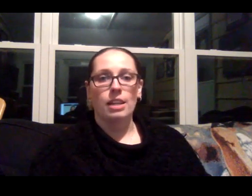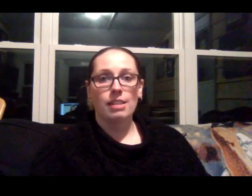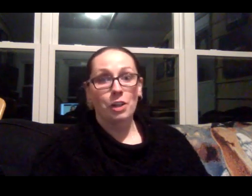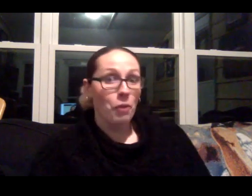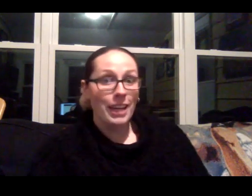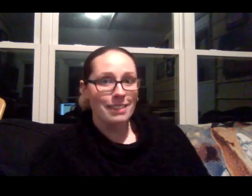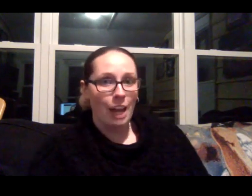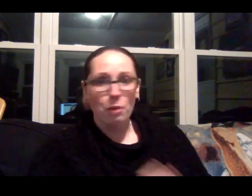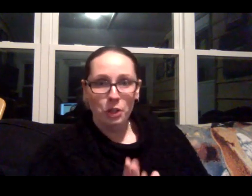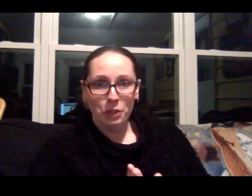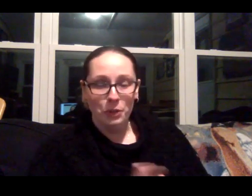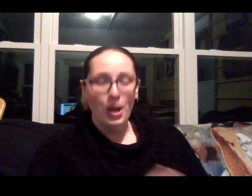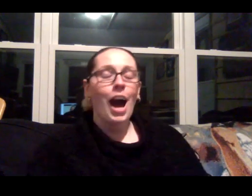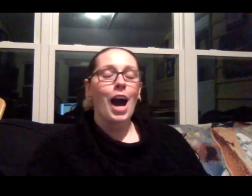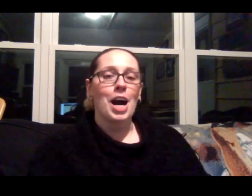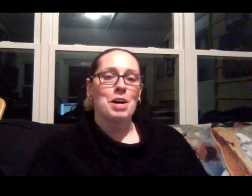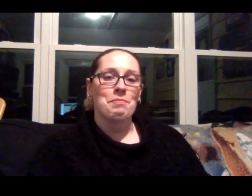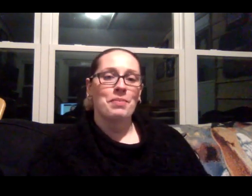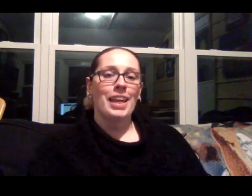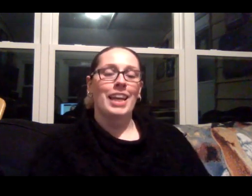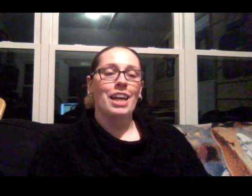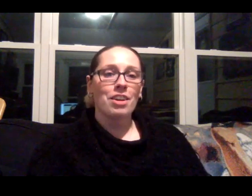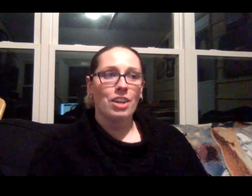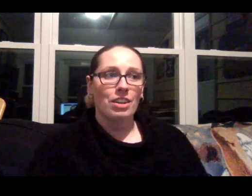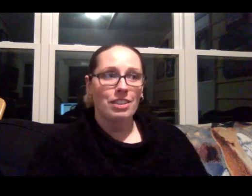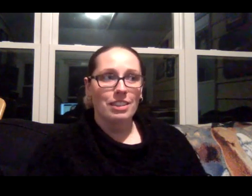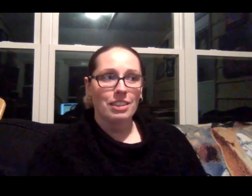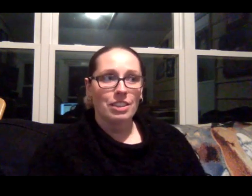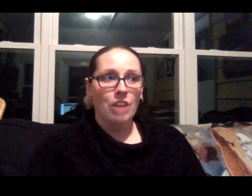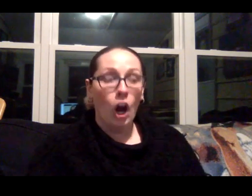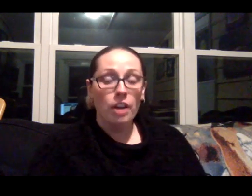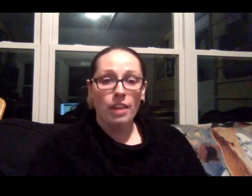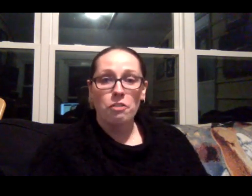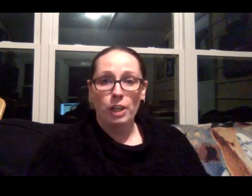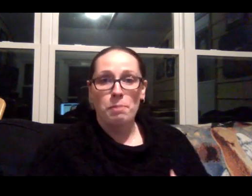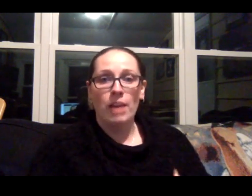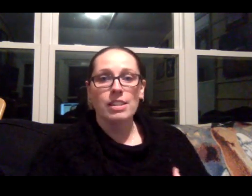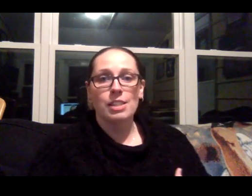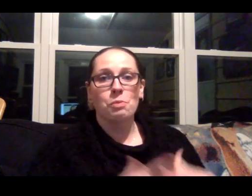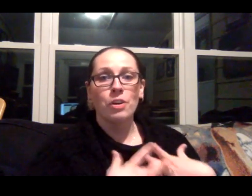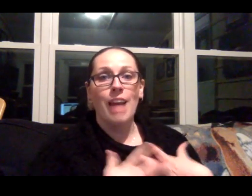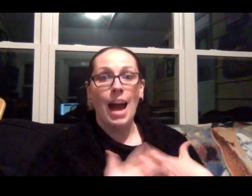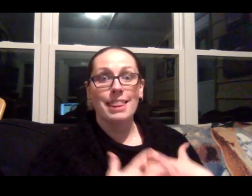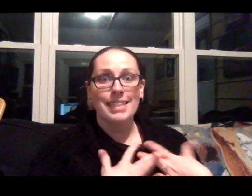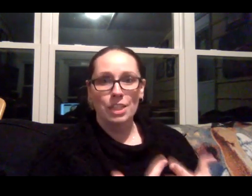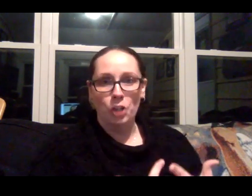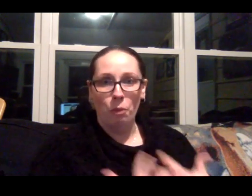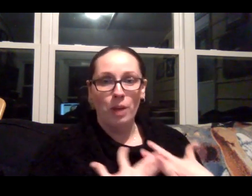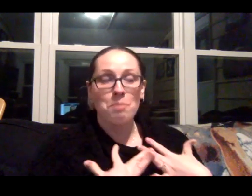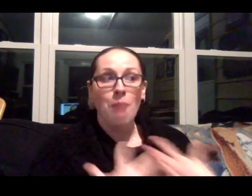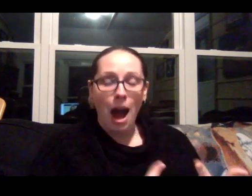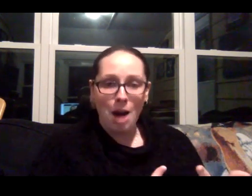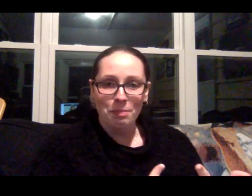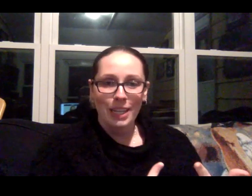all weekend, he's like, no writing today, woohoo! And another hard thing for us parents is we're not the teacher,